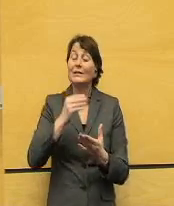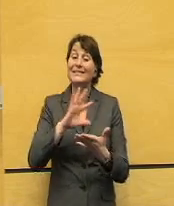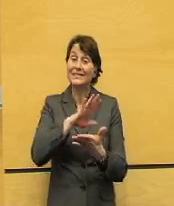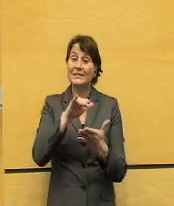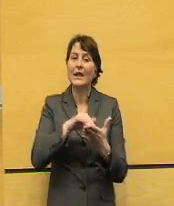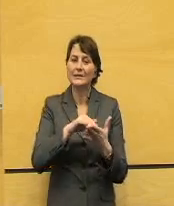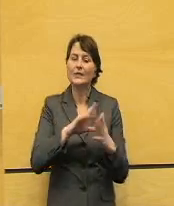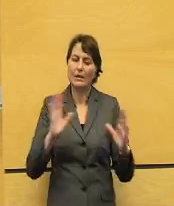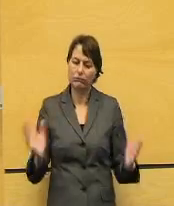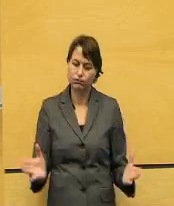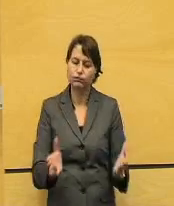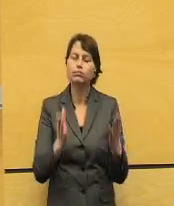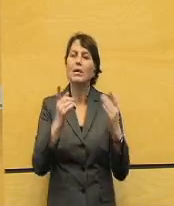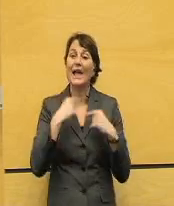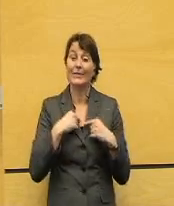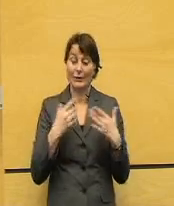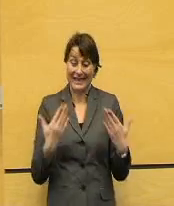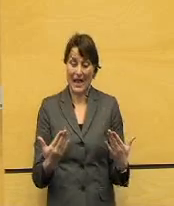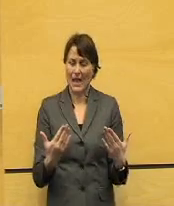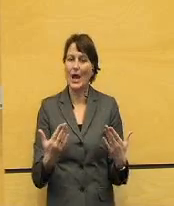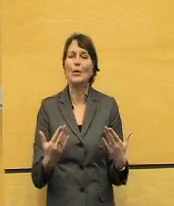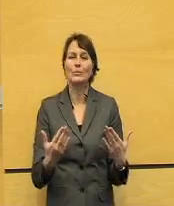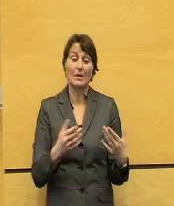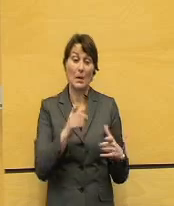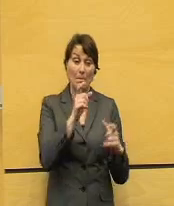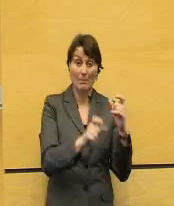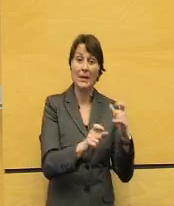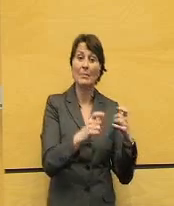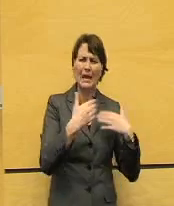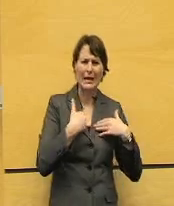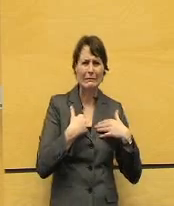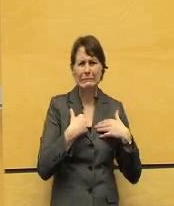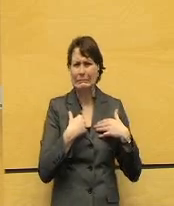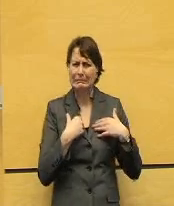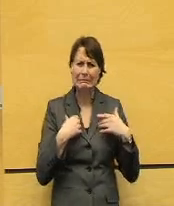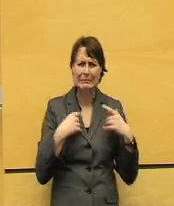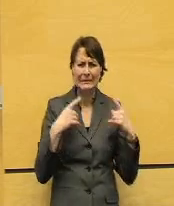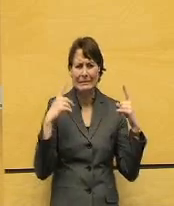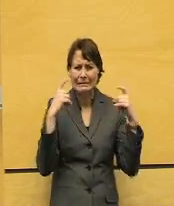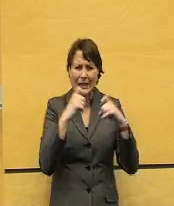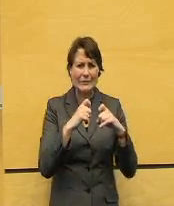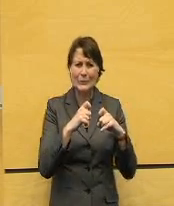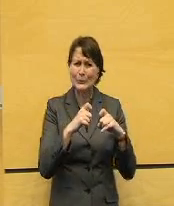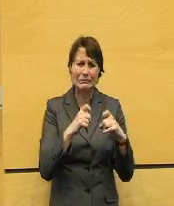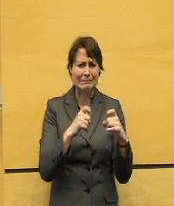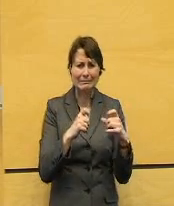Technology to narrow the gap of people who have difficulties